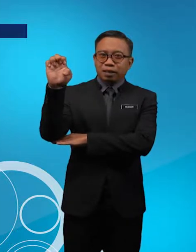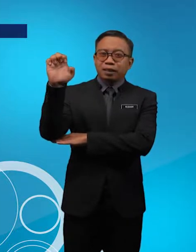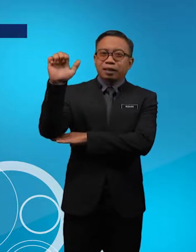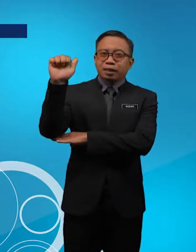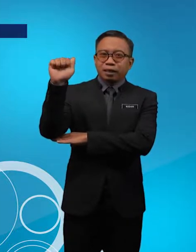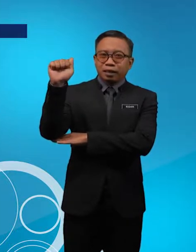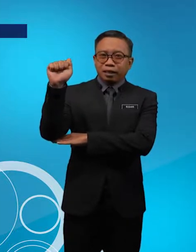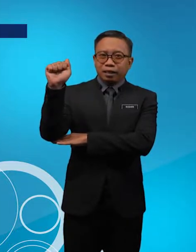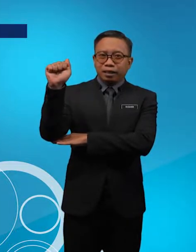A